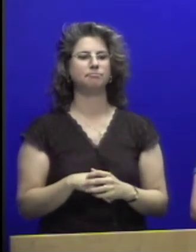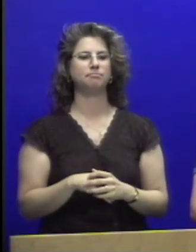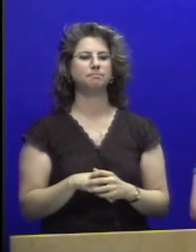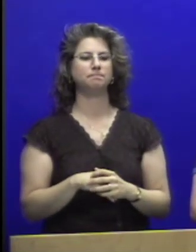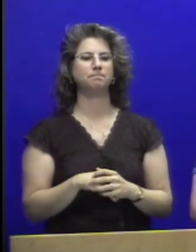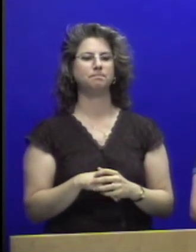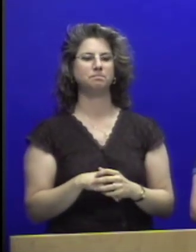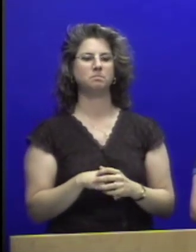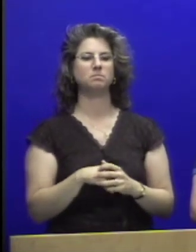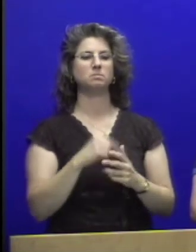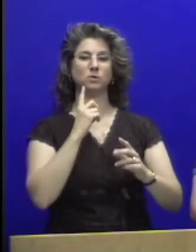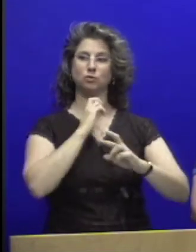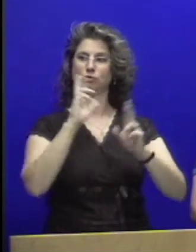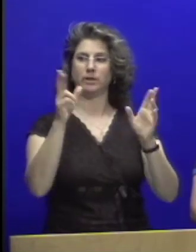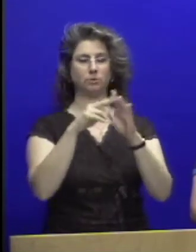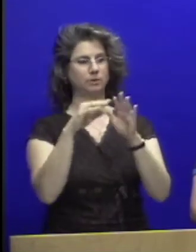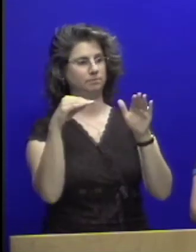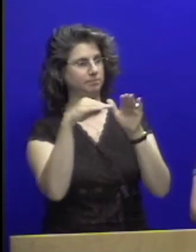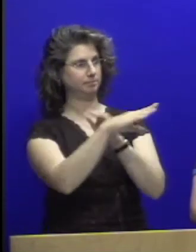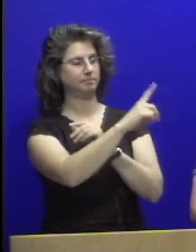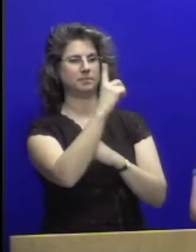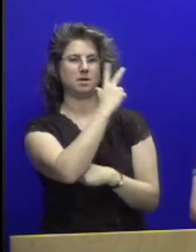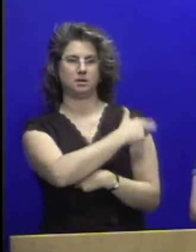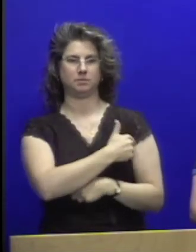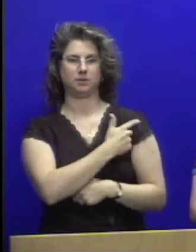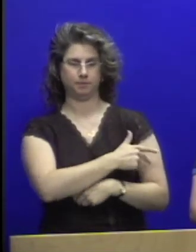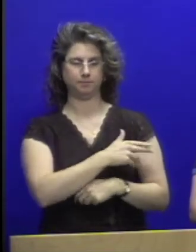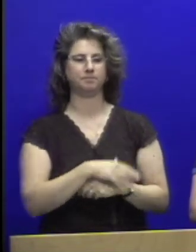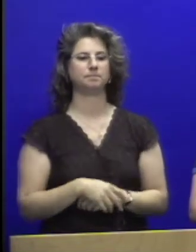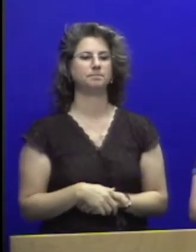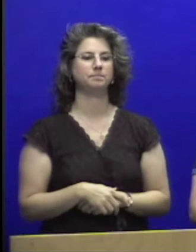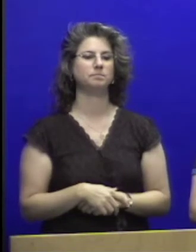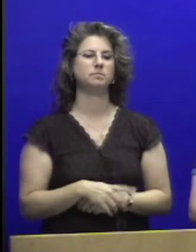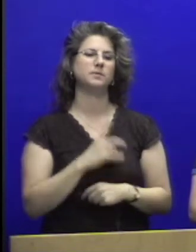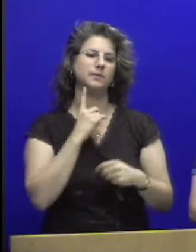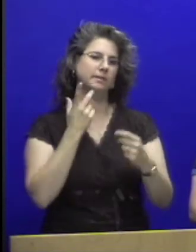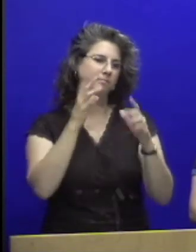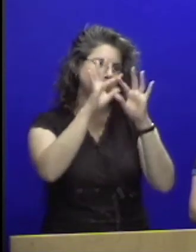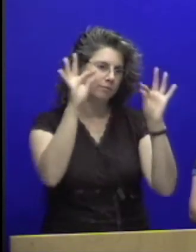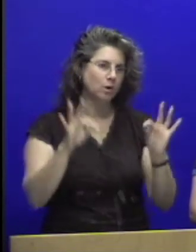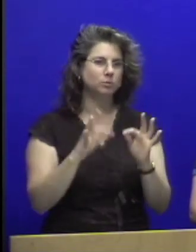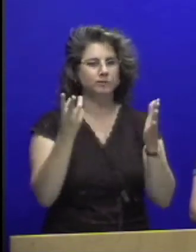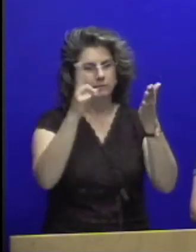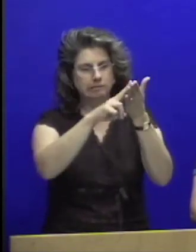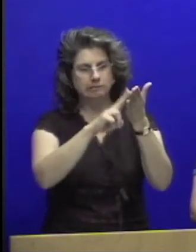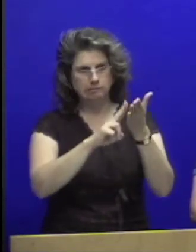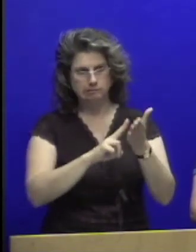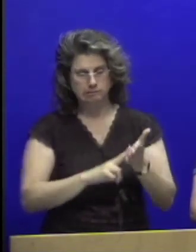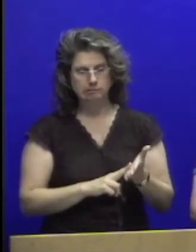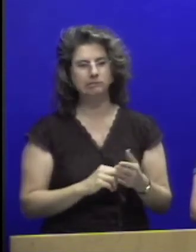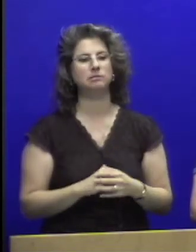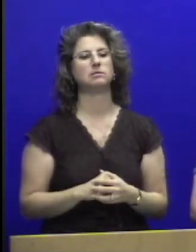and get you admitted to the hospital. You have to sign a bunch of forms.